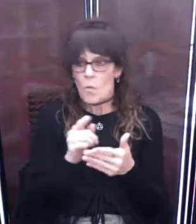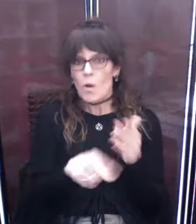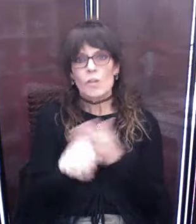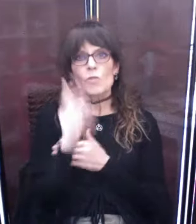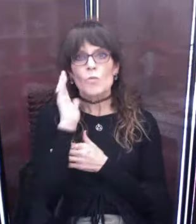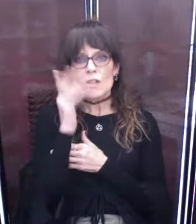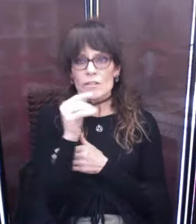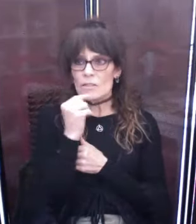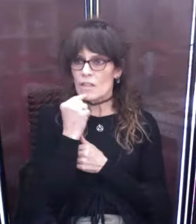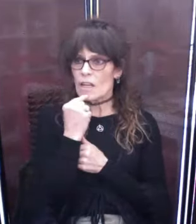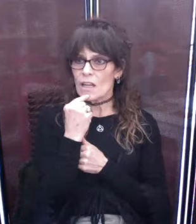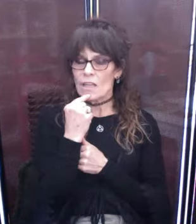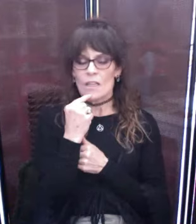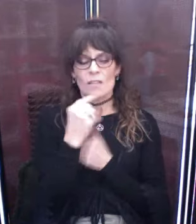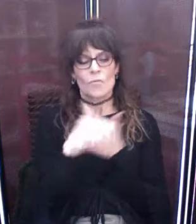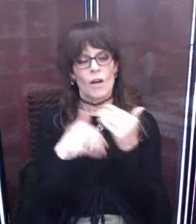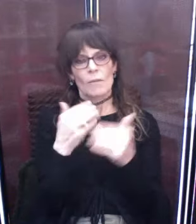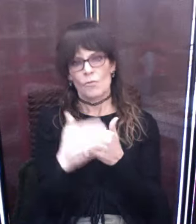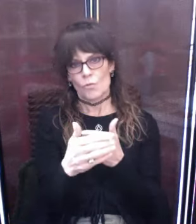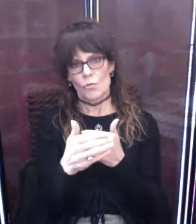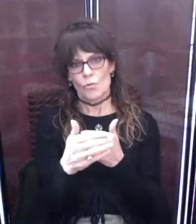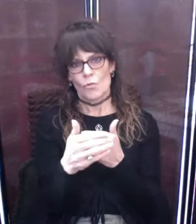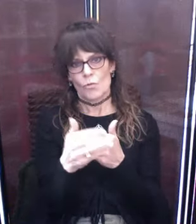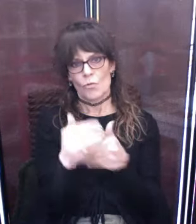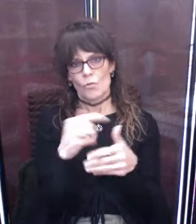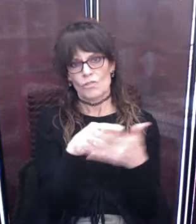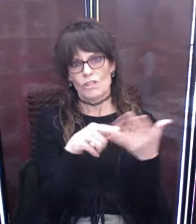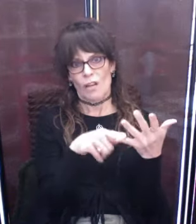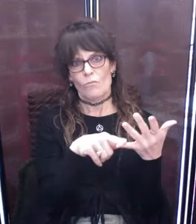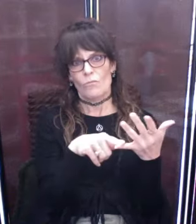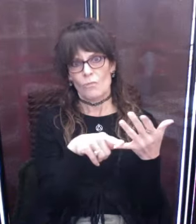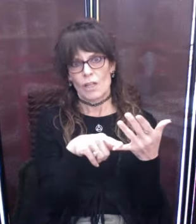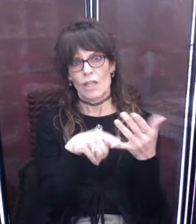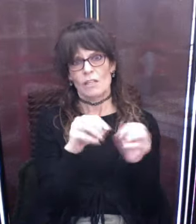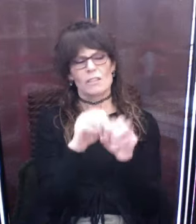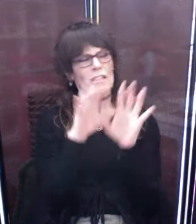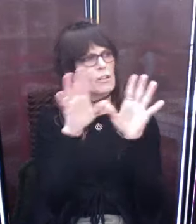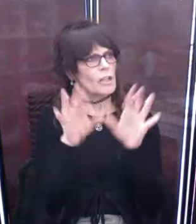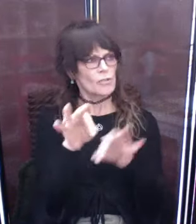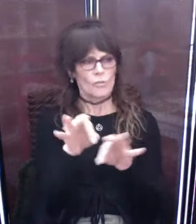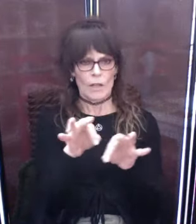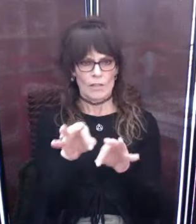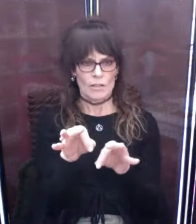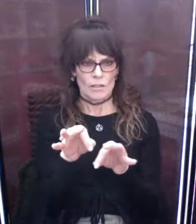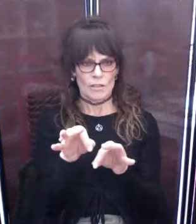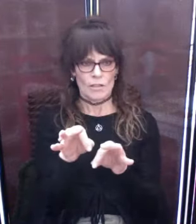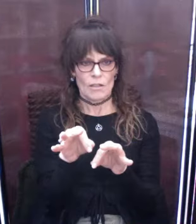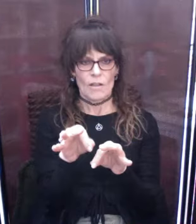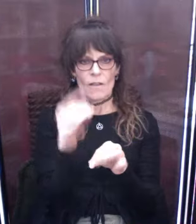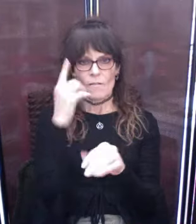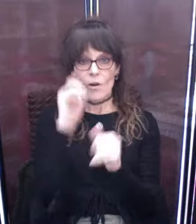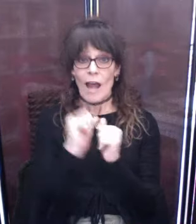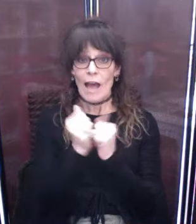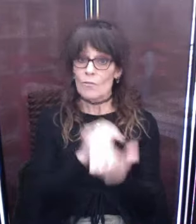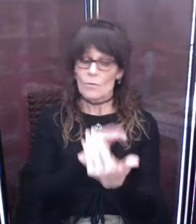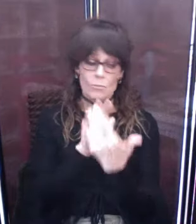he walked me through, my sponsor walked me through some pretty clear-cut directions for how to approach somebody, how to